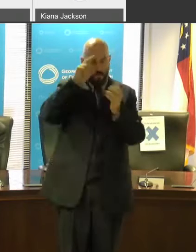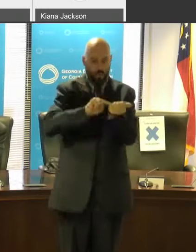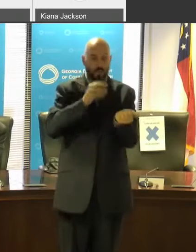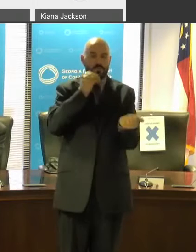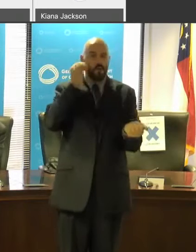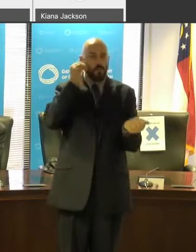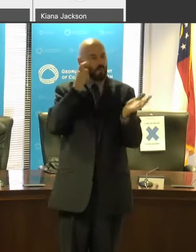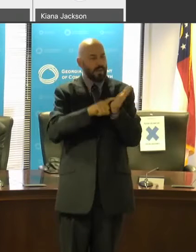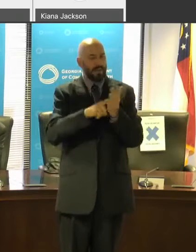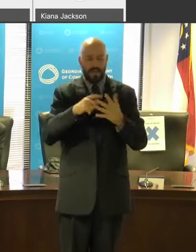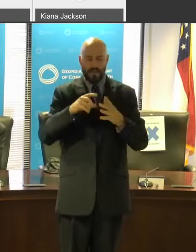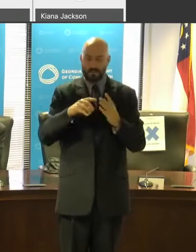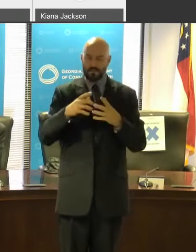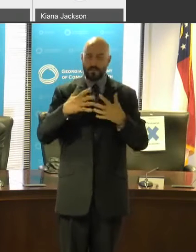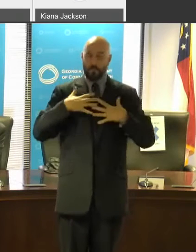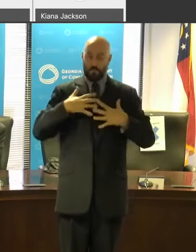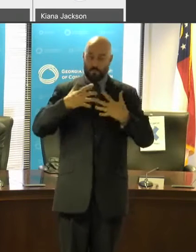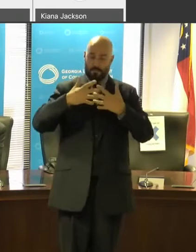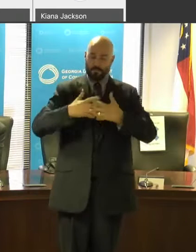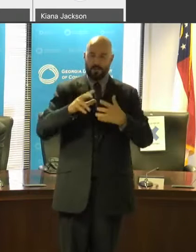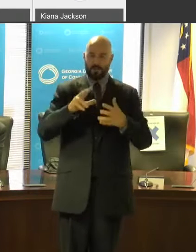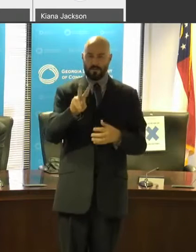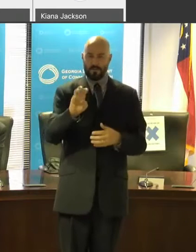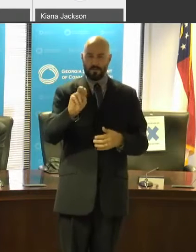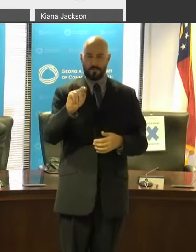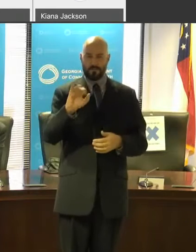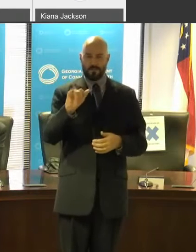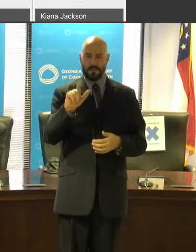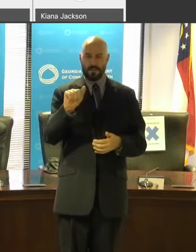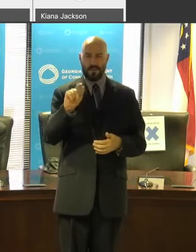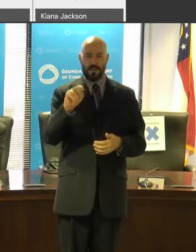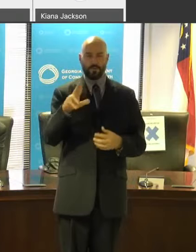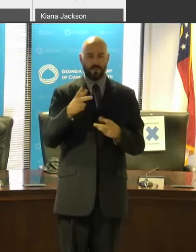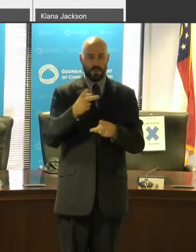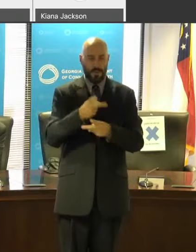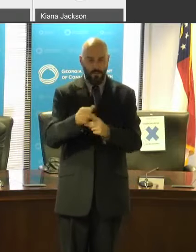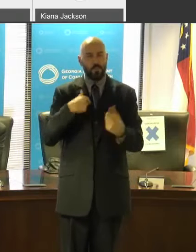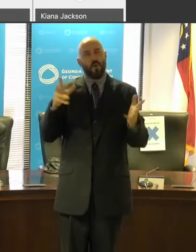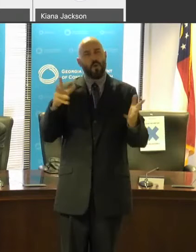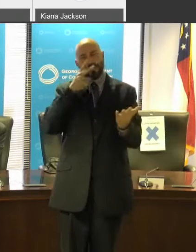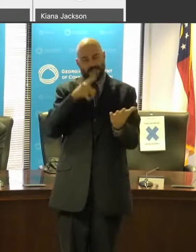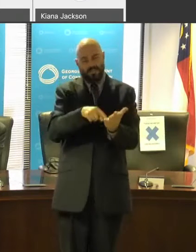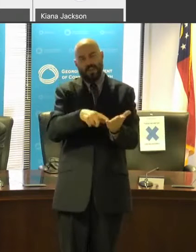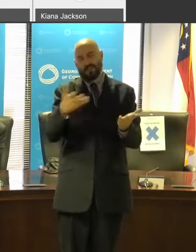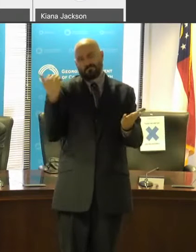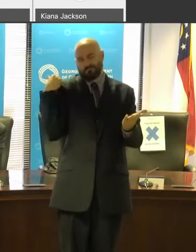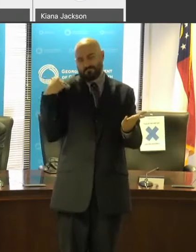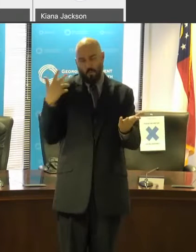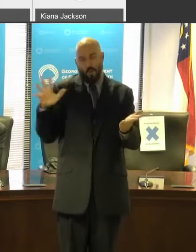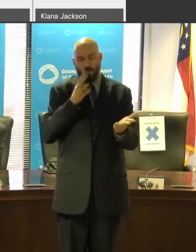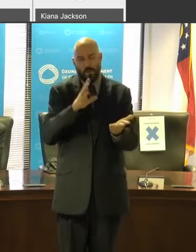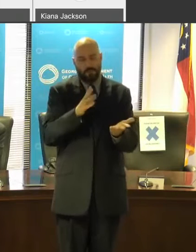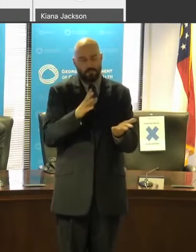and this will be for final adoption. We have already previously seen this and passed initial adoption, and then it's gone out for